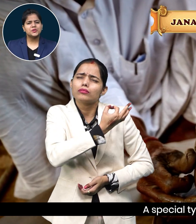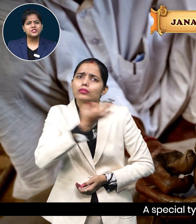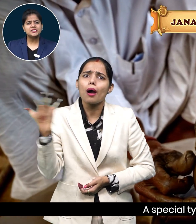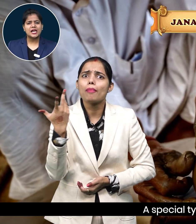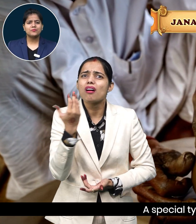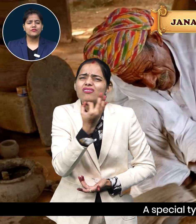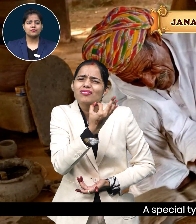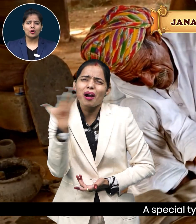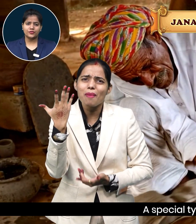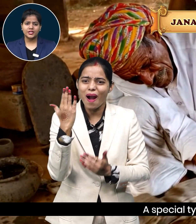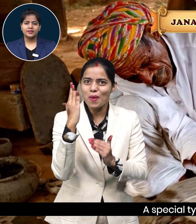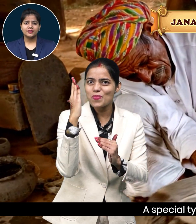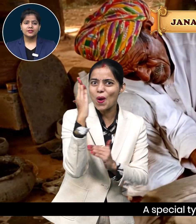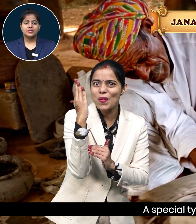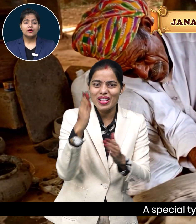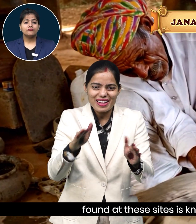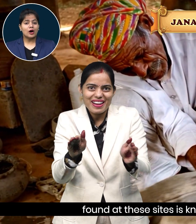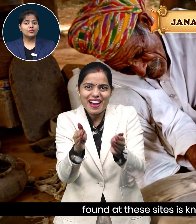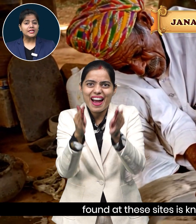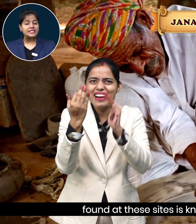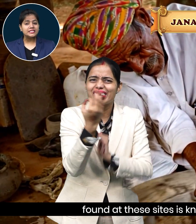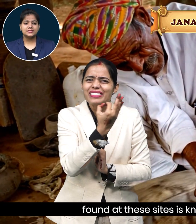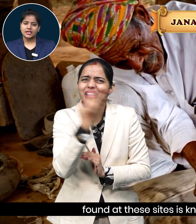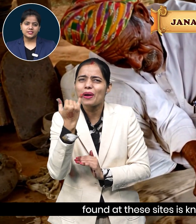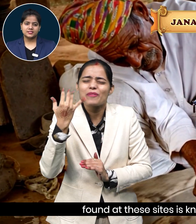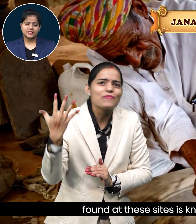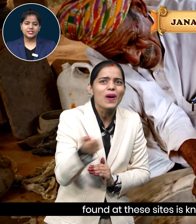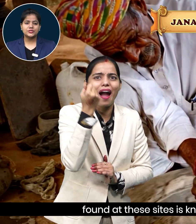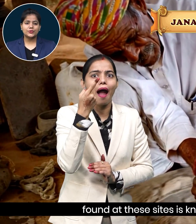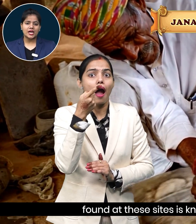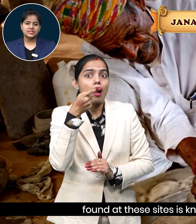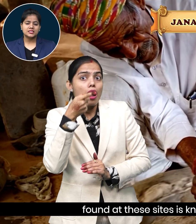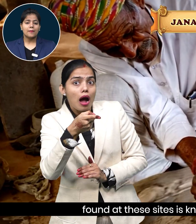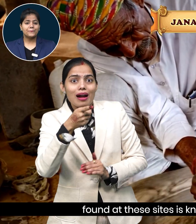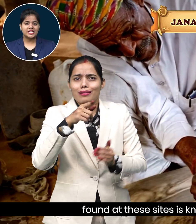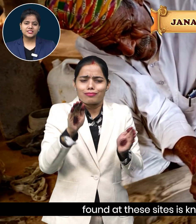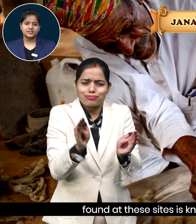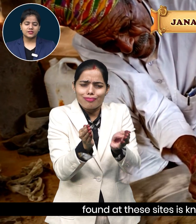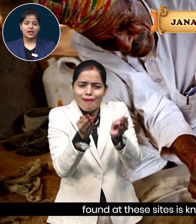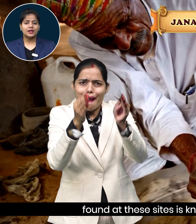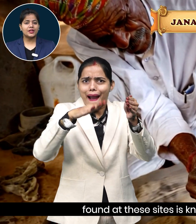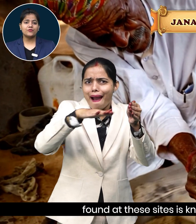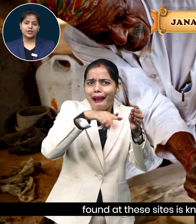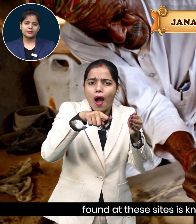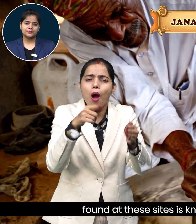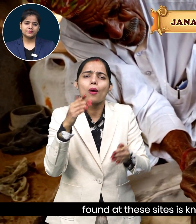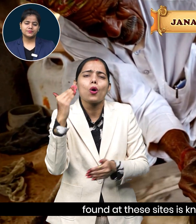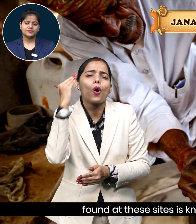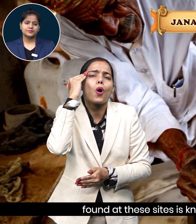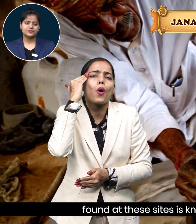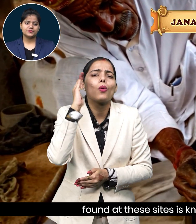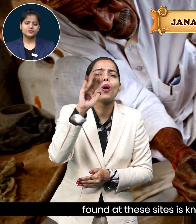A special type of pottery found at these sites is known as painted greyware.